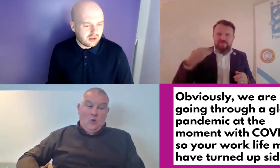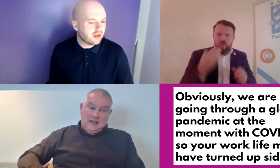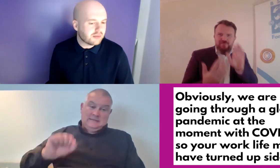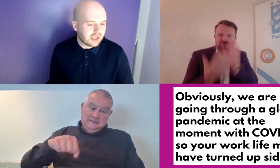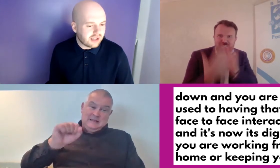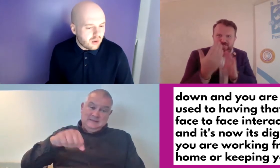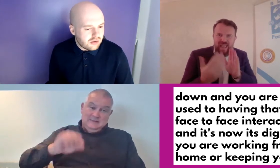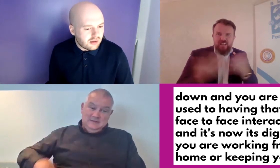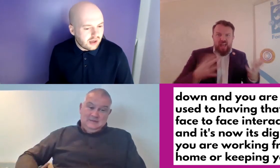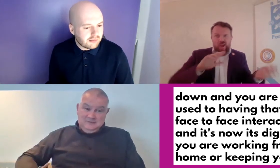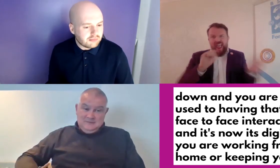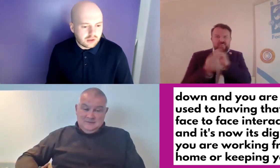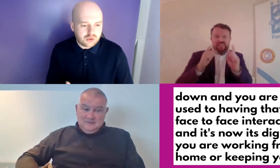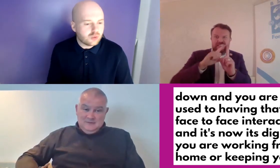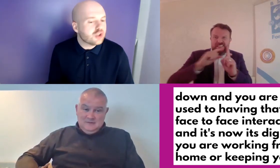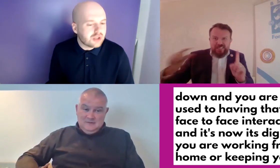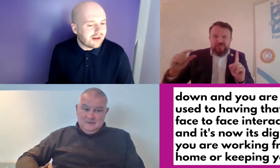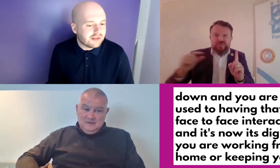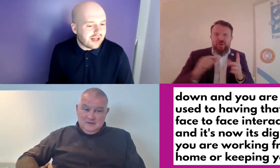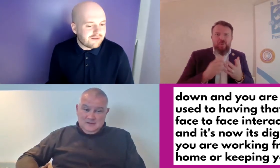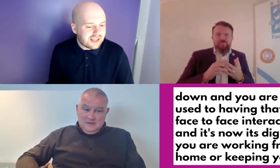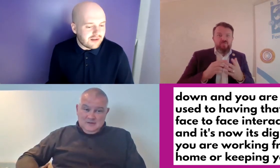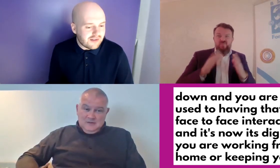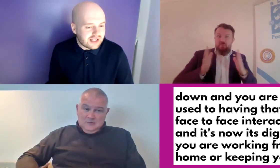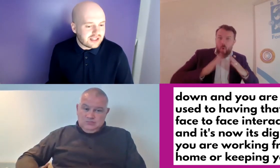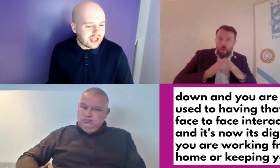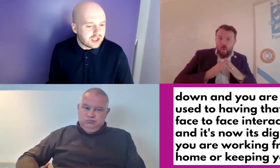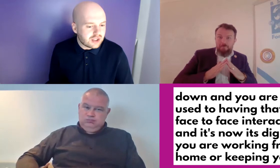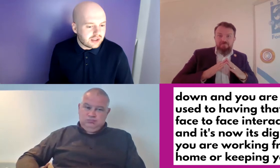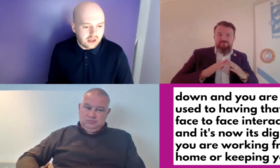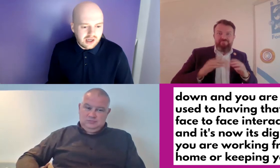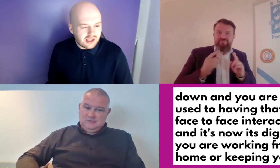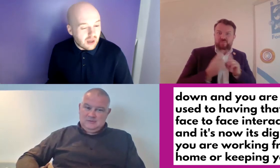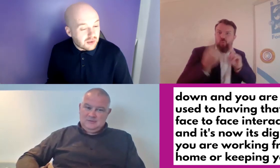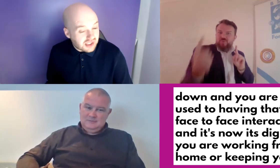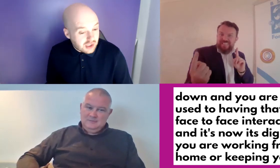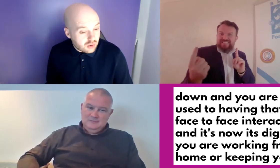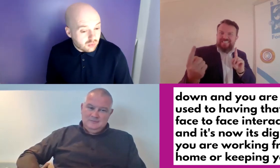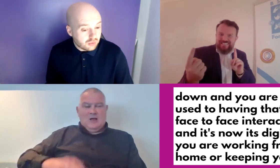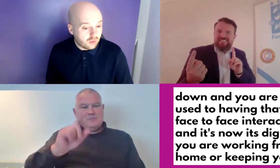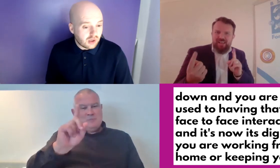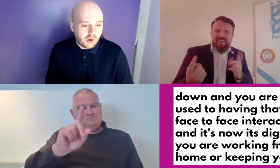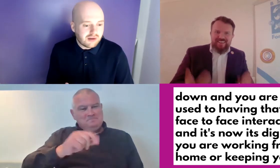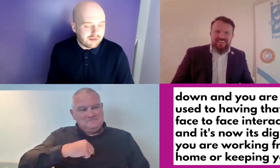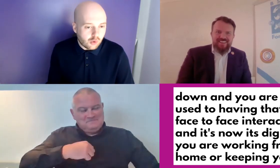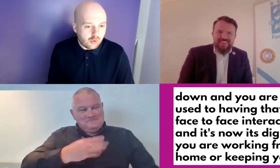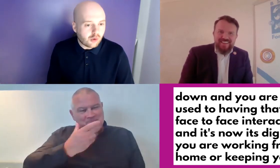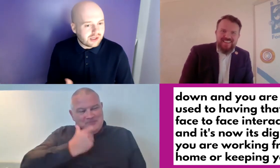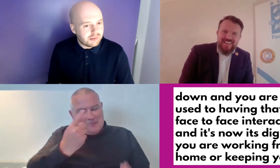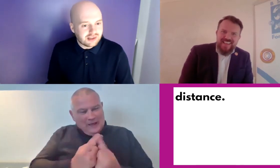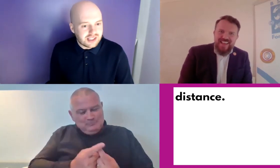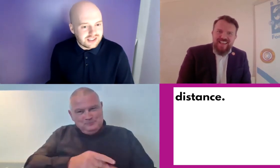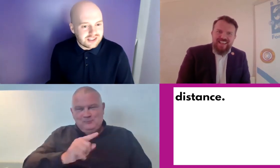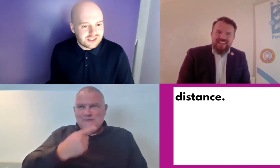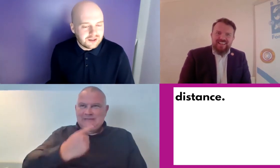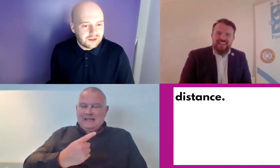turned upside down. You're so used to having that face-to-face interaction, and Now it's digital. You know, you're working from home or keeping